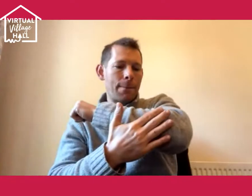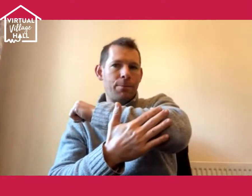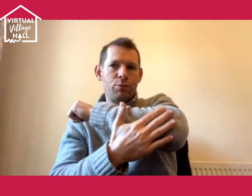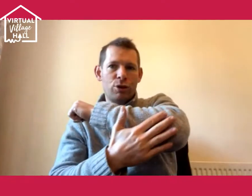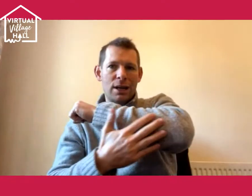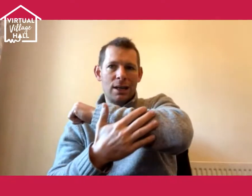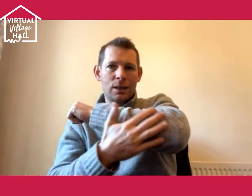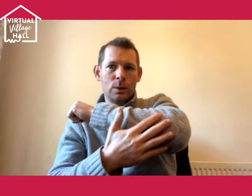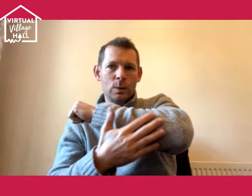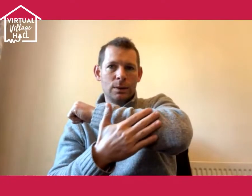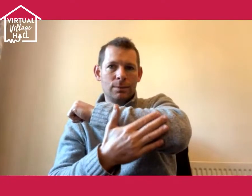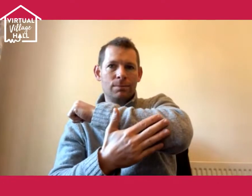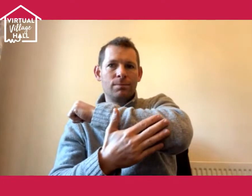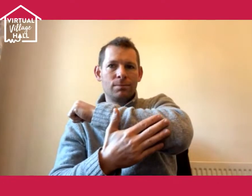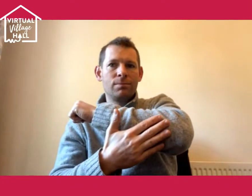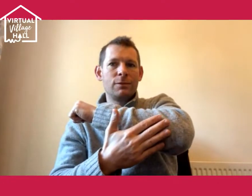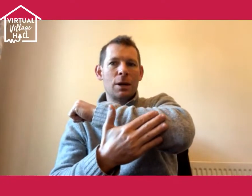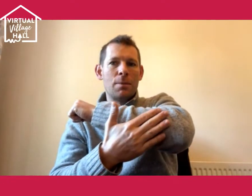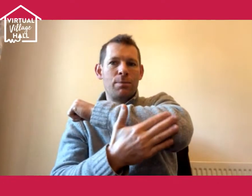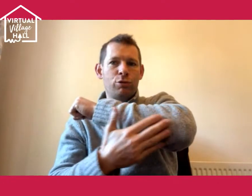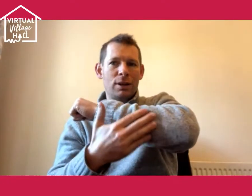see is probably this for brown.